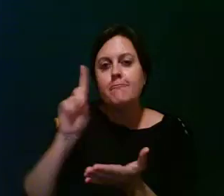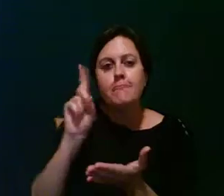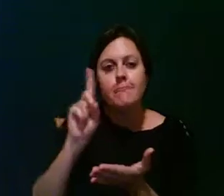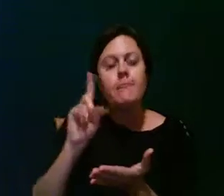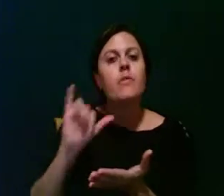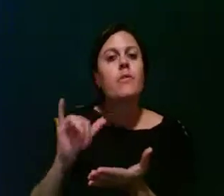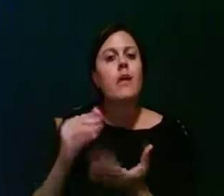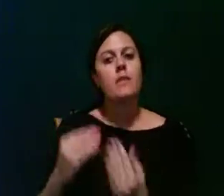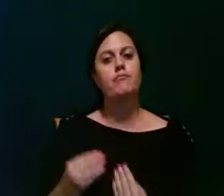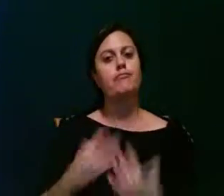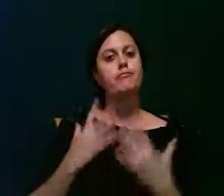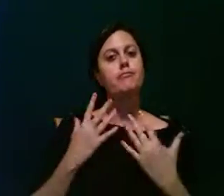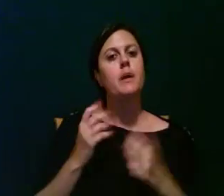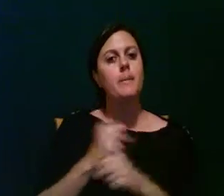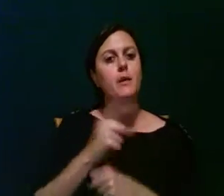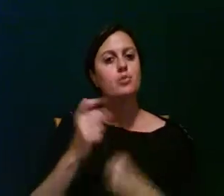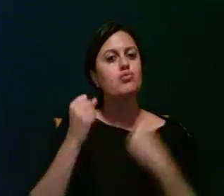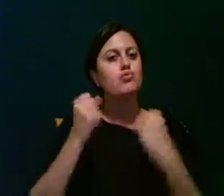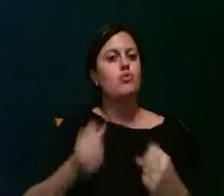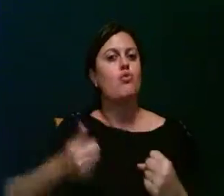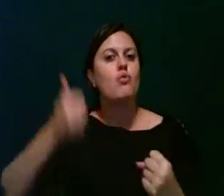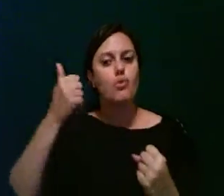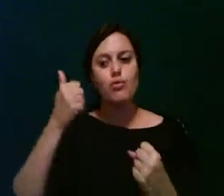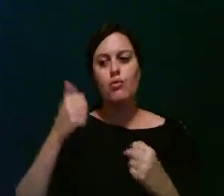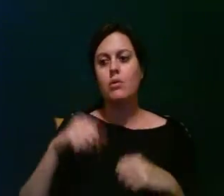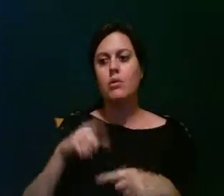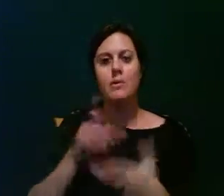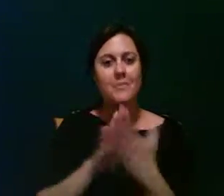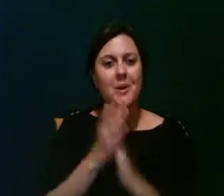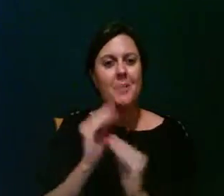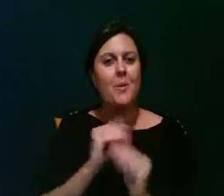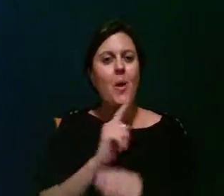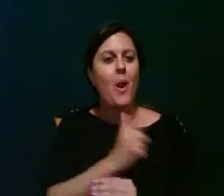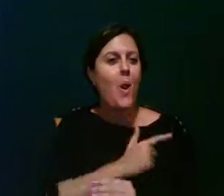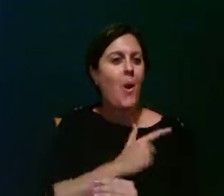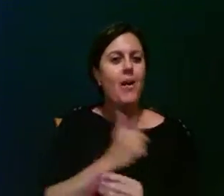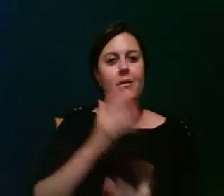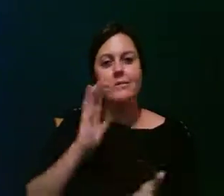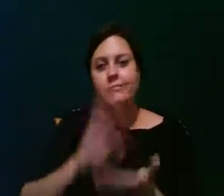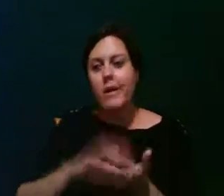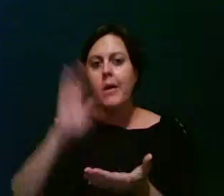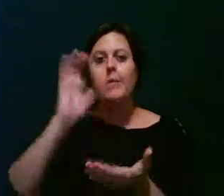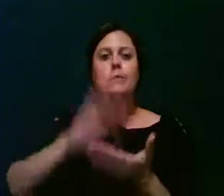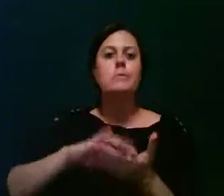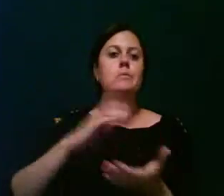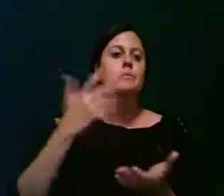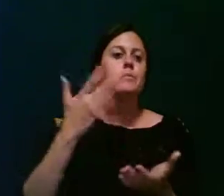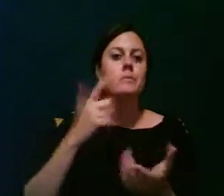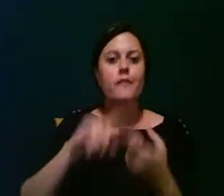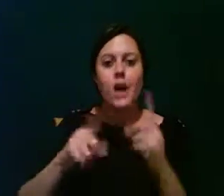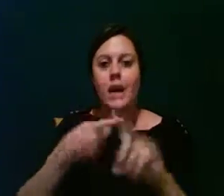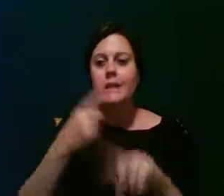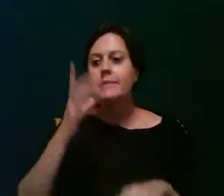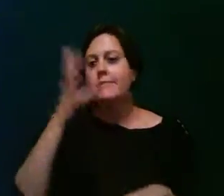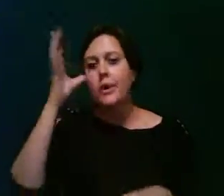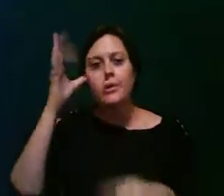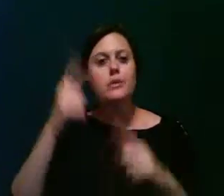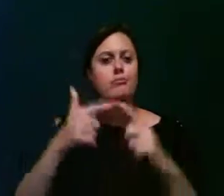it's what makes us more loyal spouses, husbands, wives, friends, and parents at the end of the day